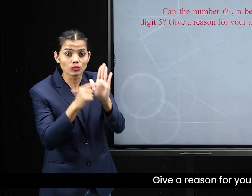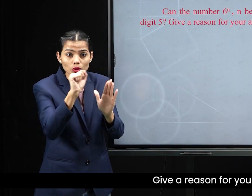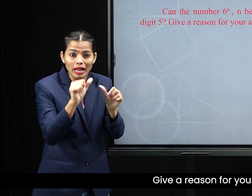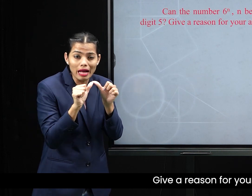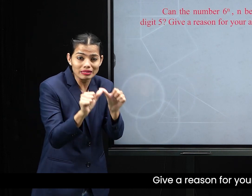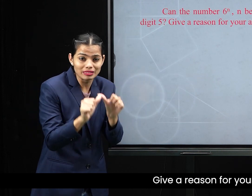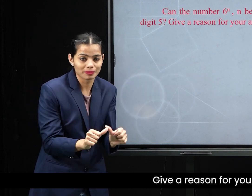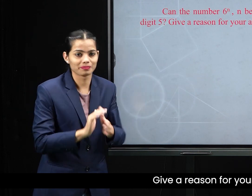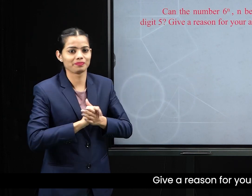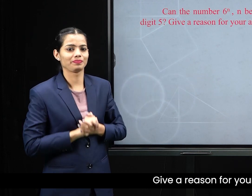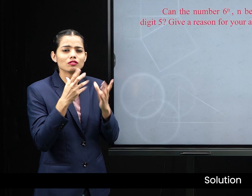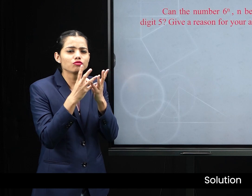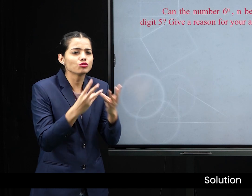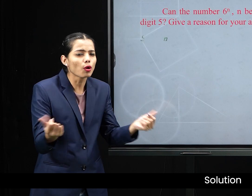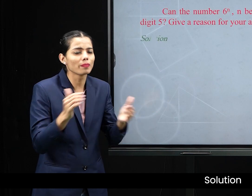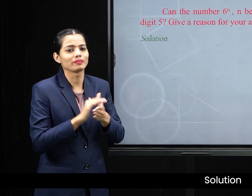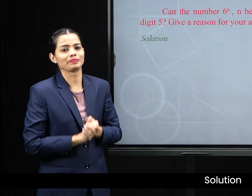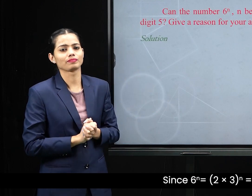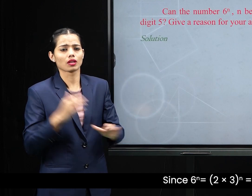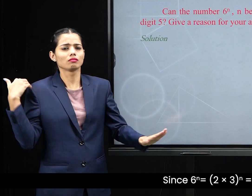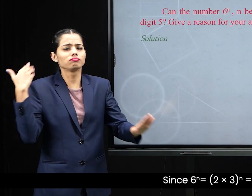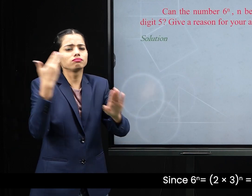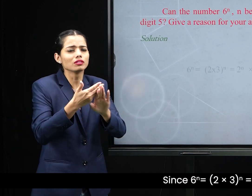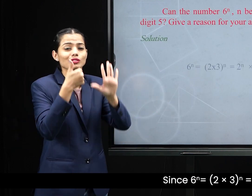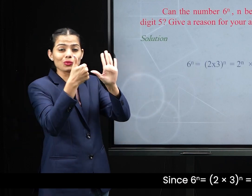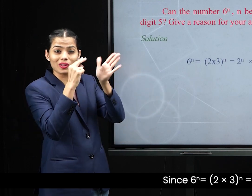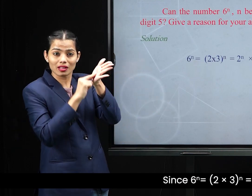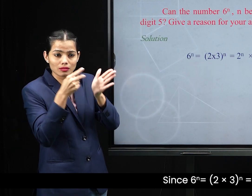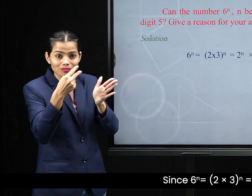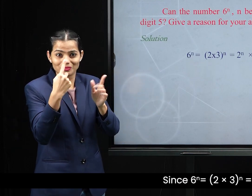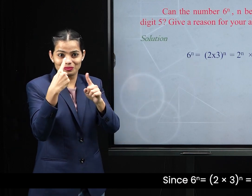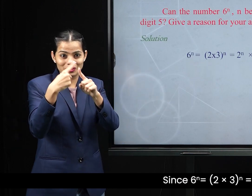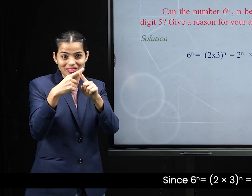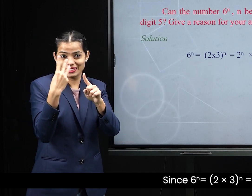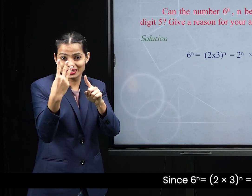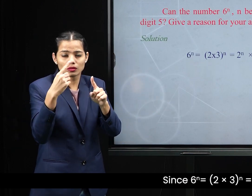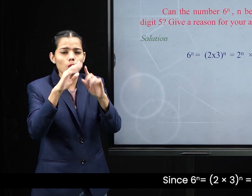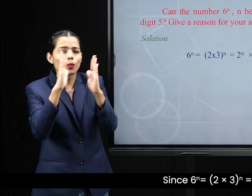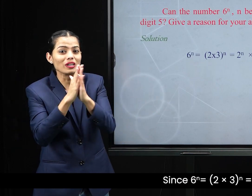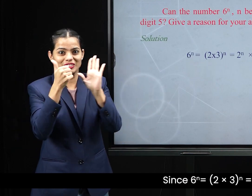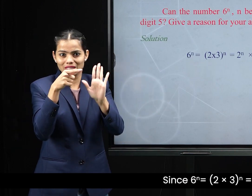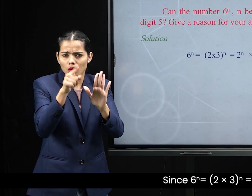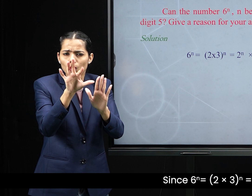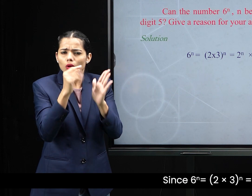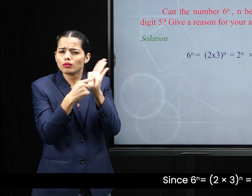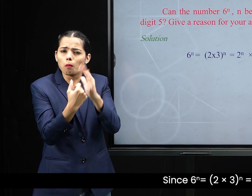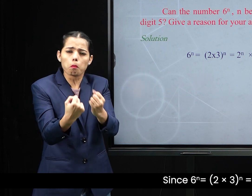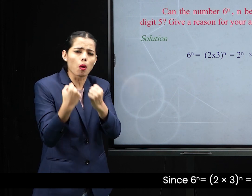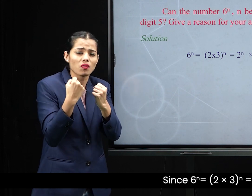reason for your answer. Solution: since 6 power n is equal to 2 into 3 whole power n is